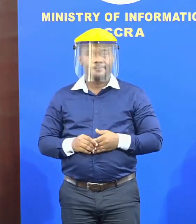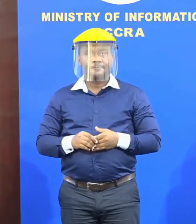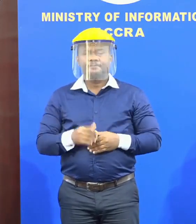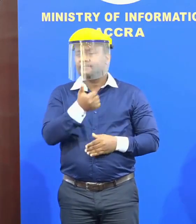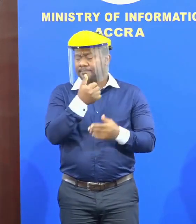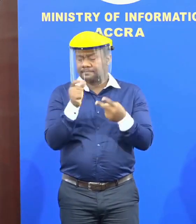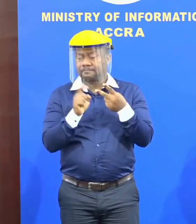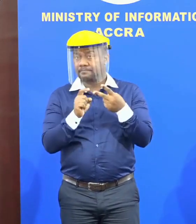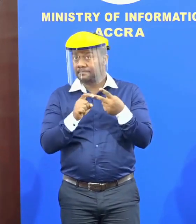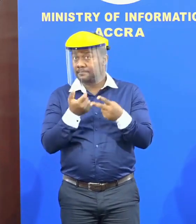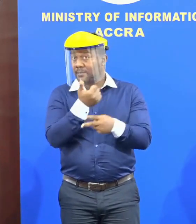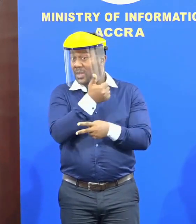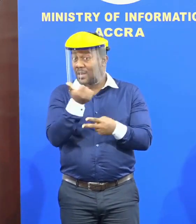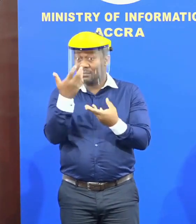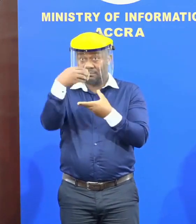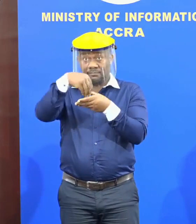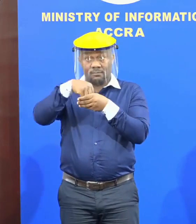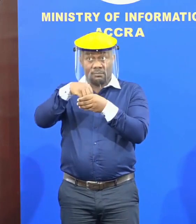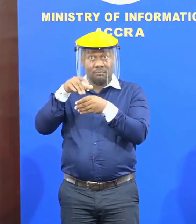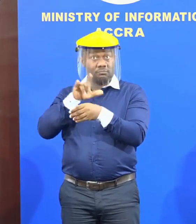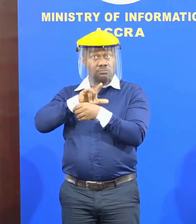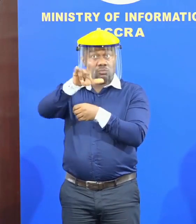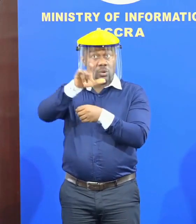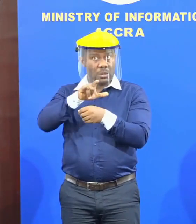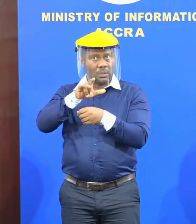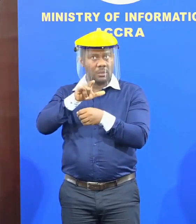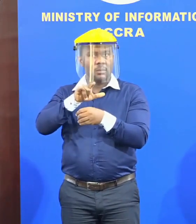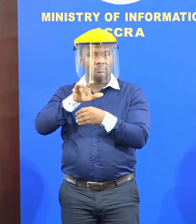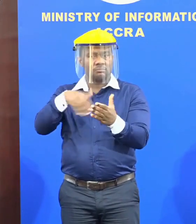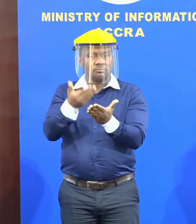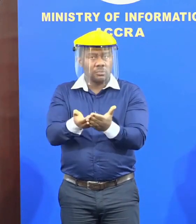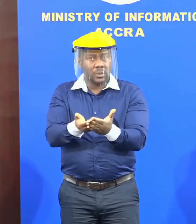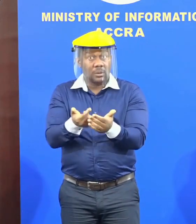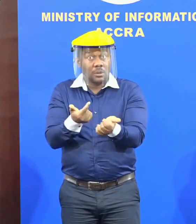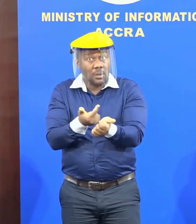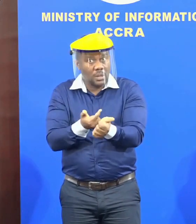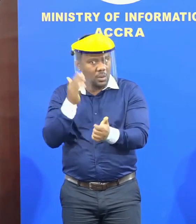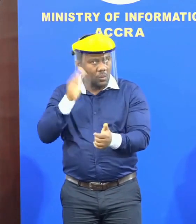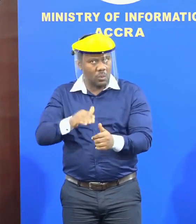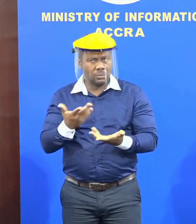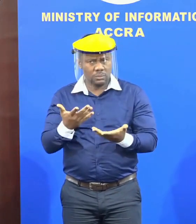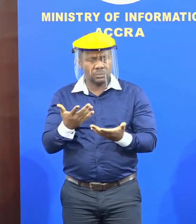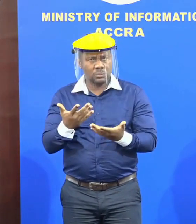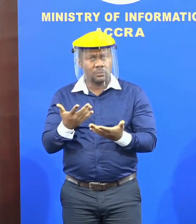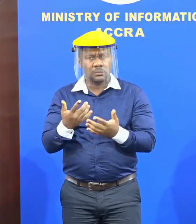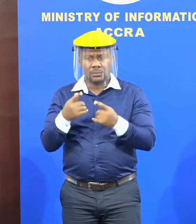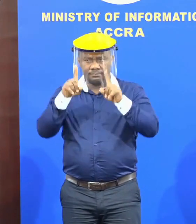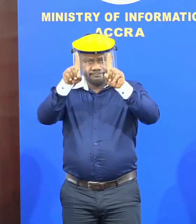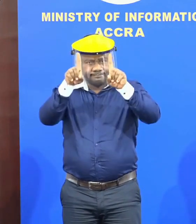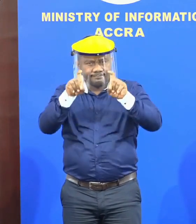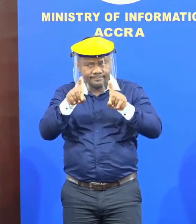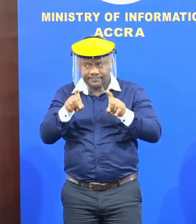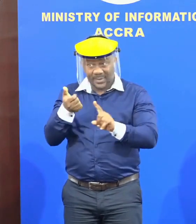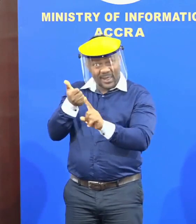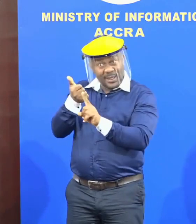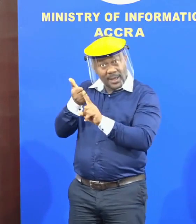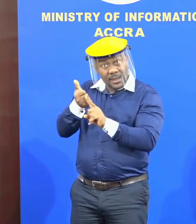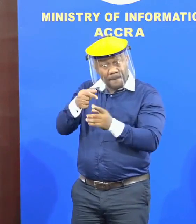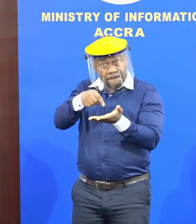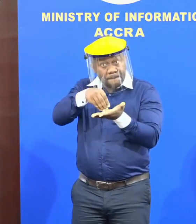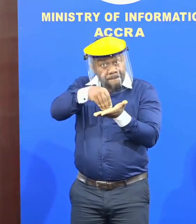Passengers will be subjected to the mandatory COVID-19 test at the airport terminal at a cost to be borne by the passengers